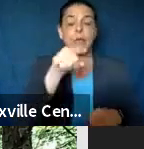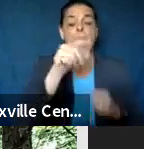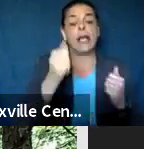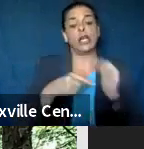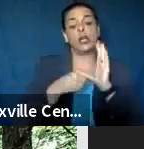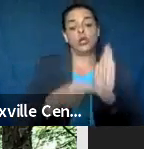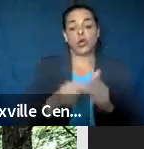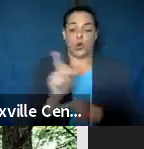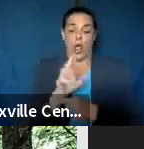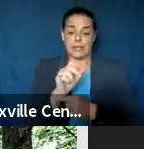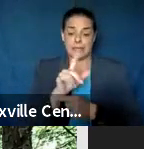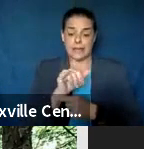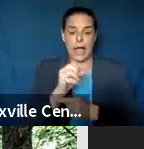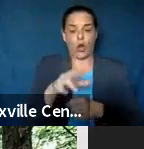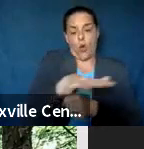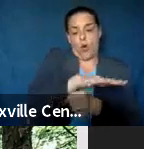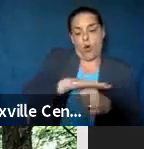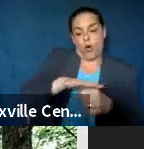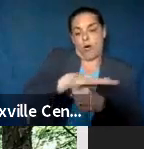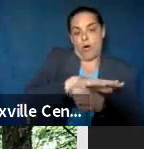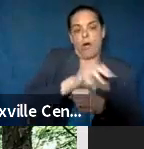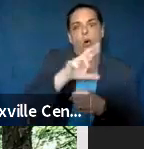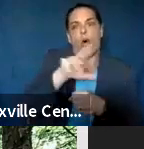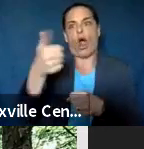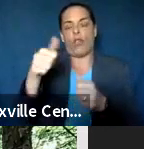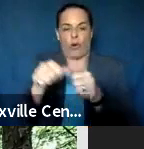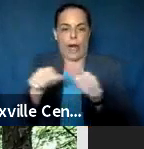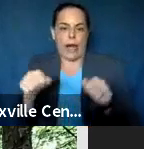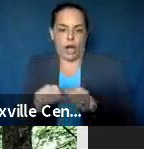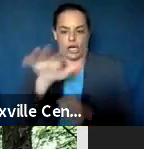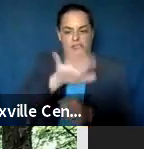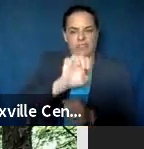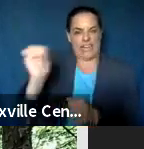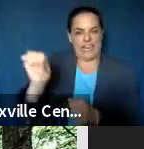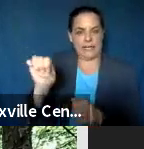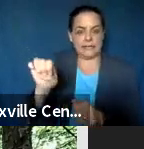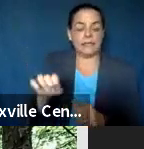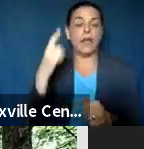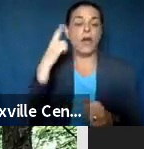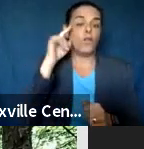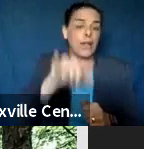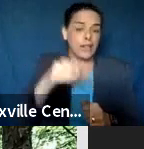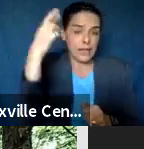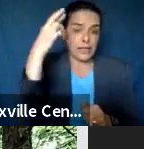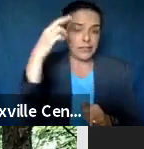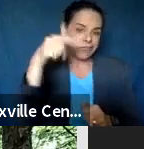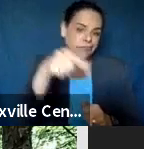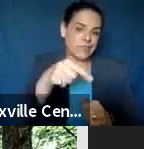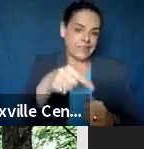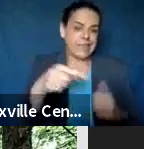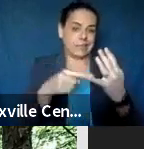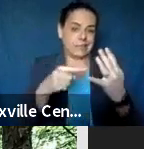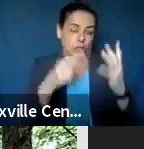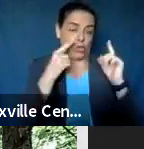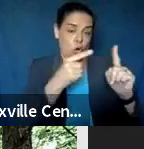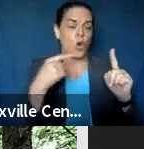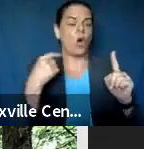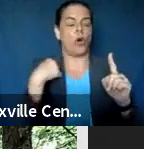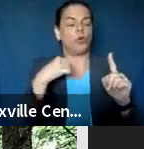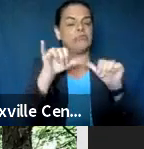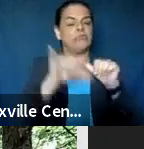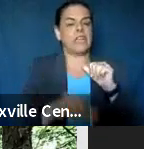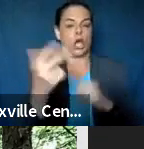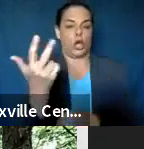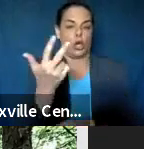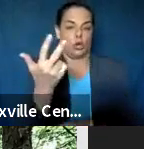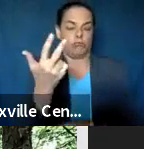patients from other jurisdictions. From this benchmark, the traffic light remains green. In full transparency, we did experience a few